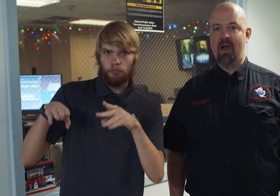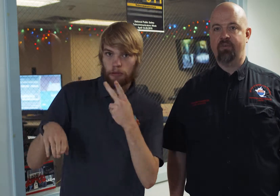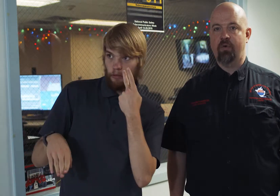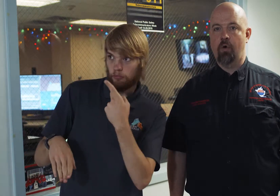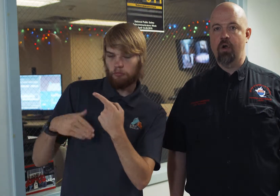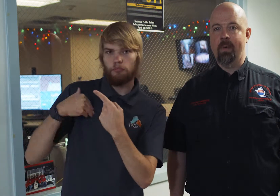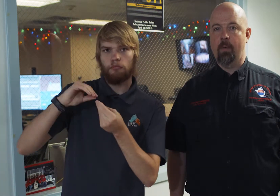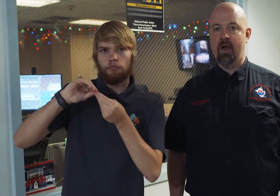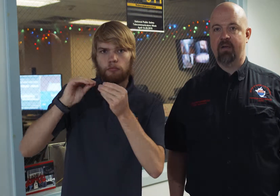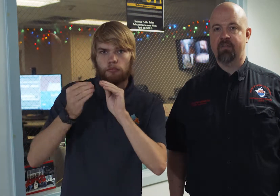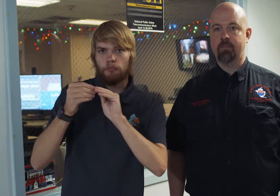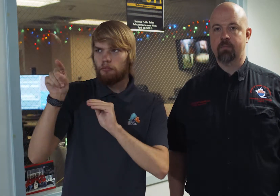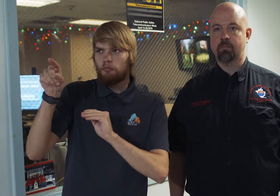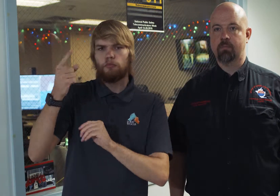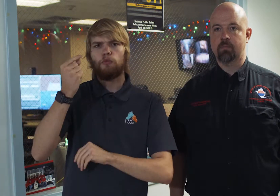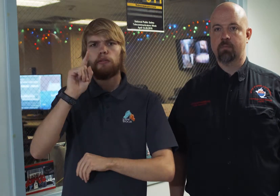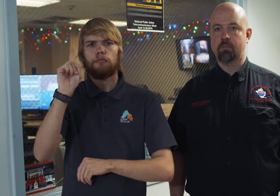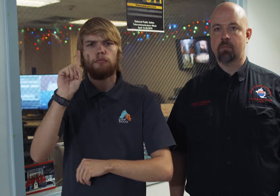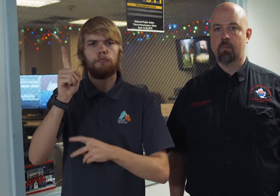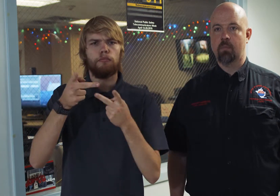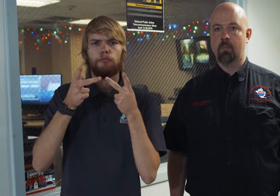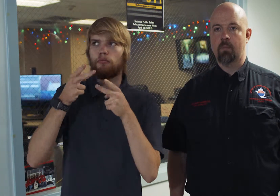house or your mailbox.